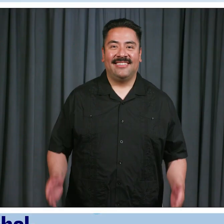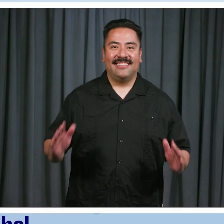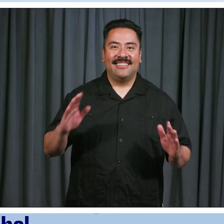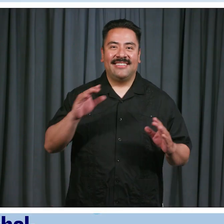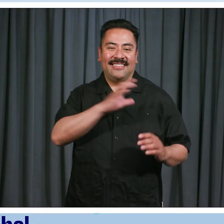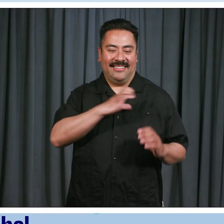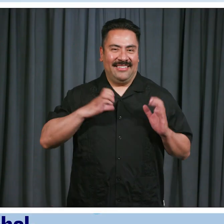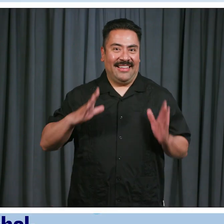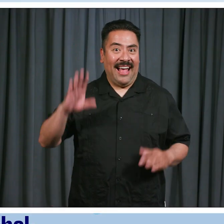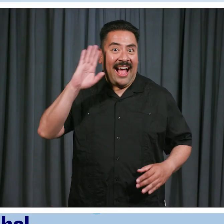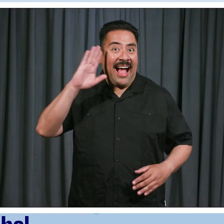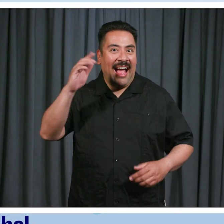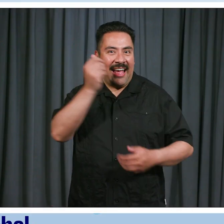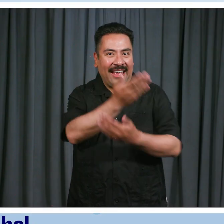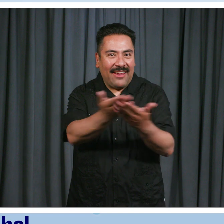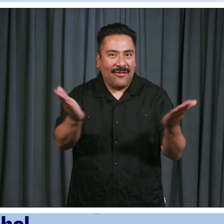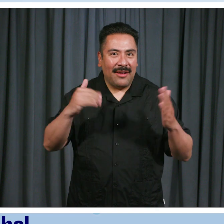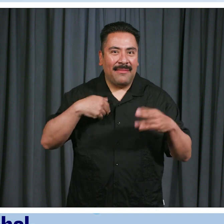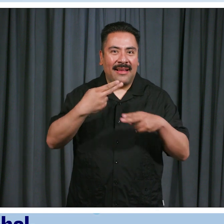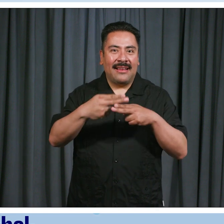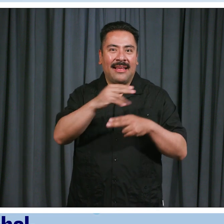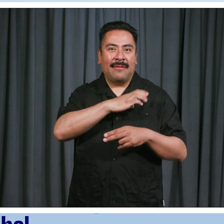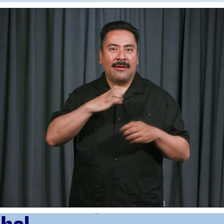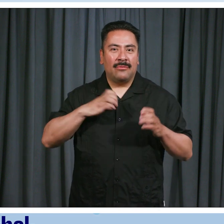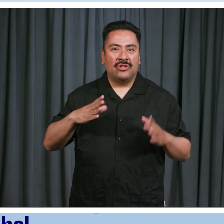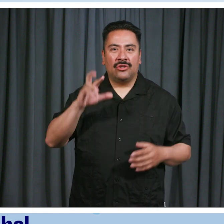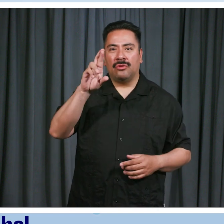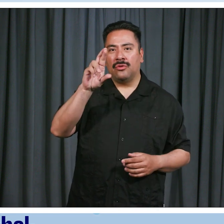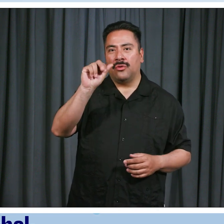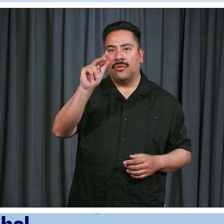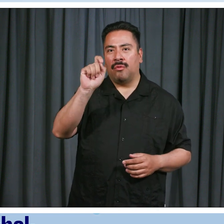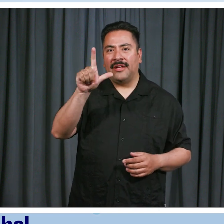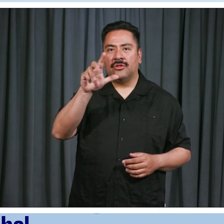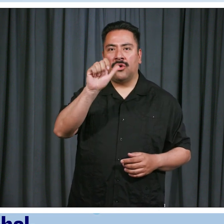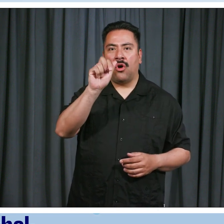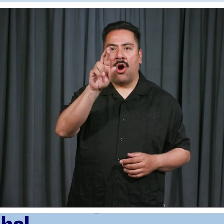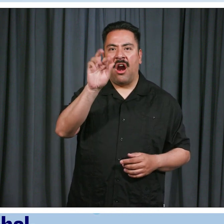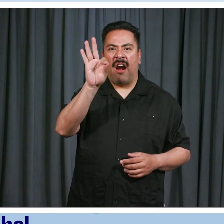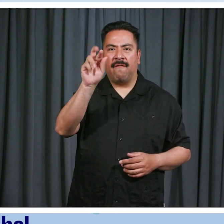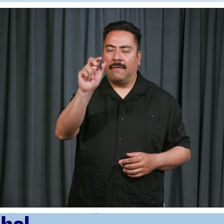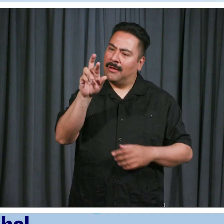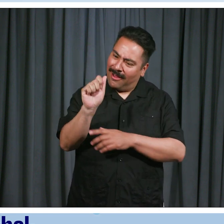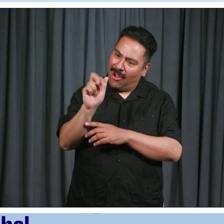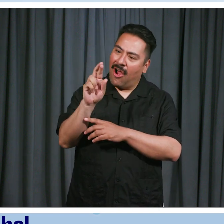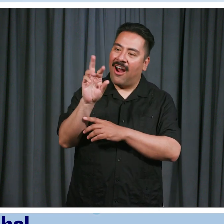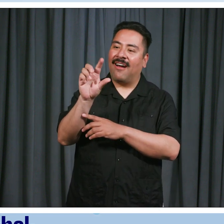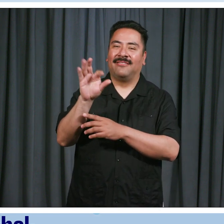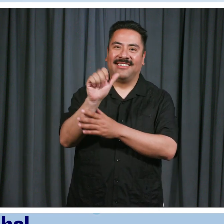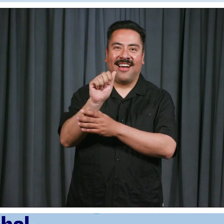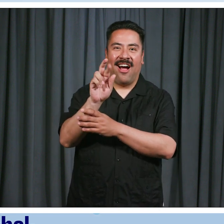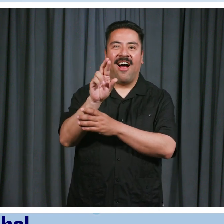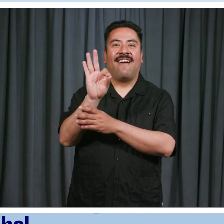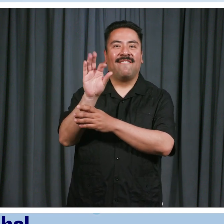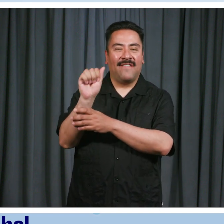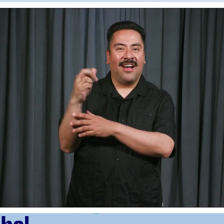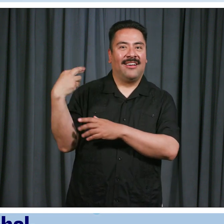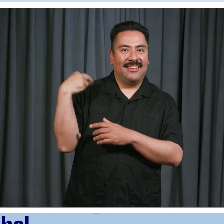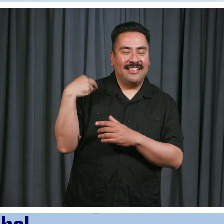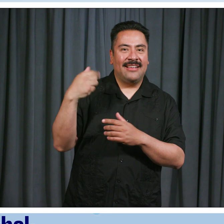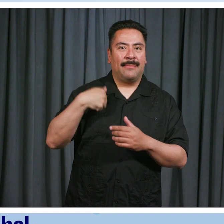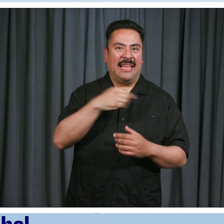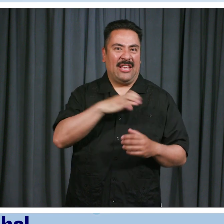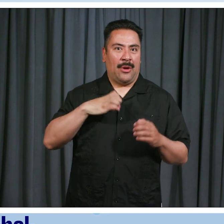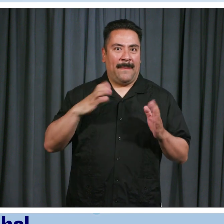Hi everyone, I'm Commissioner Rachel Iver, and I'm the Commissioner of the Mayor's Office for People with